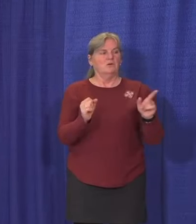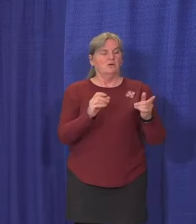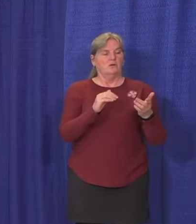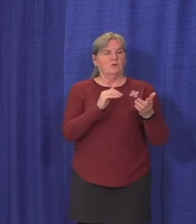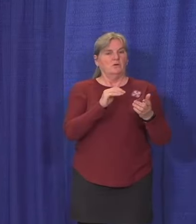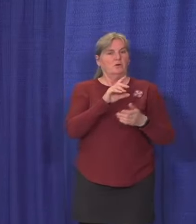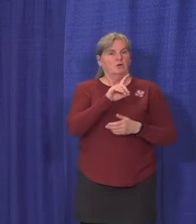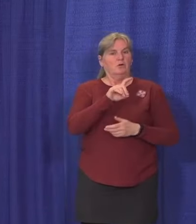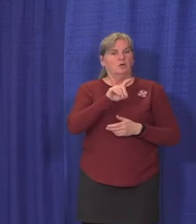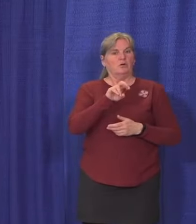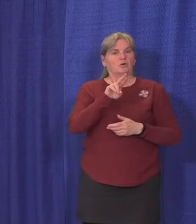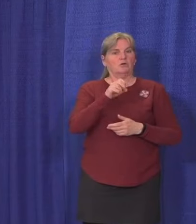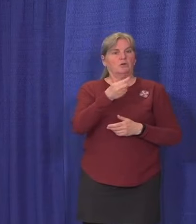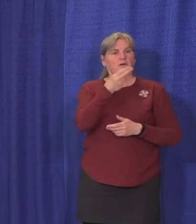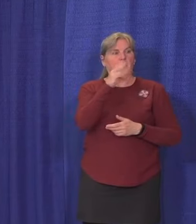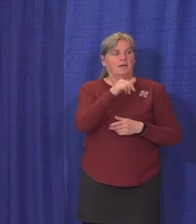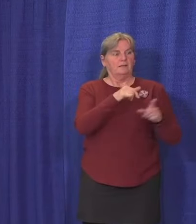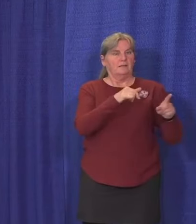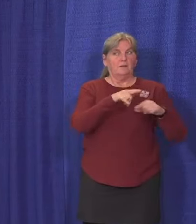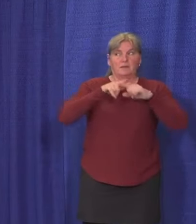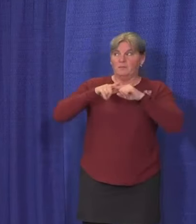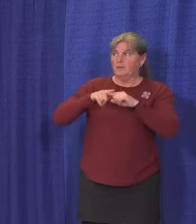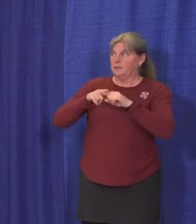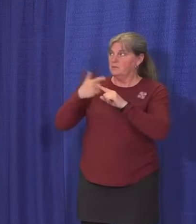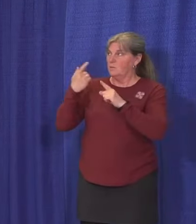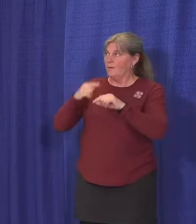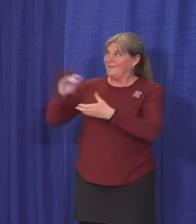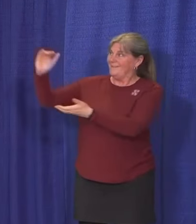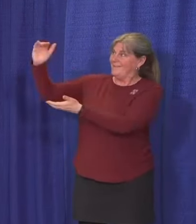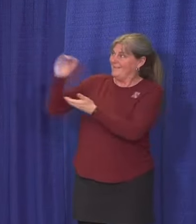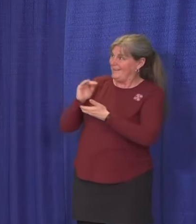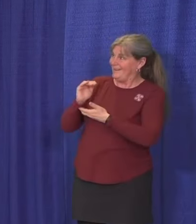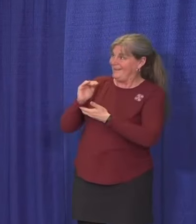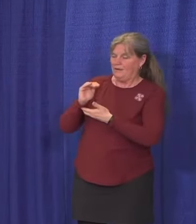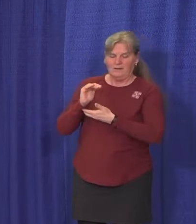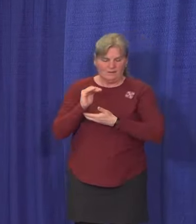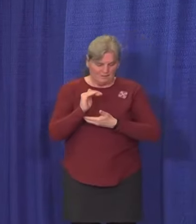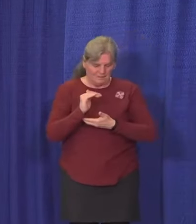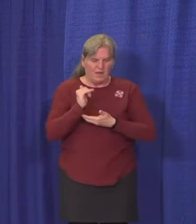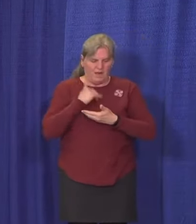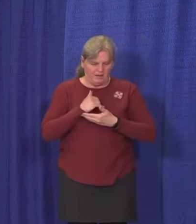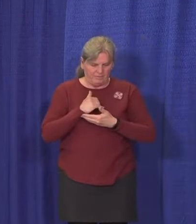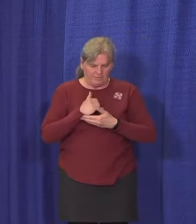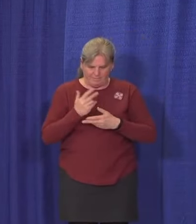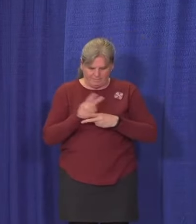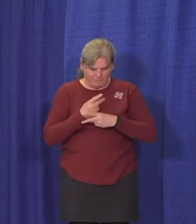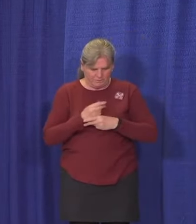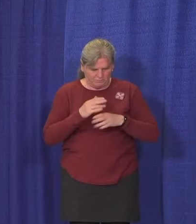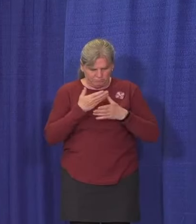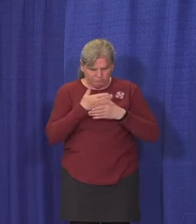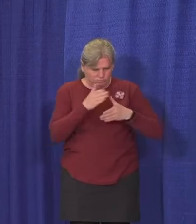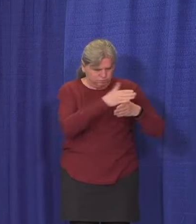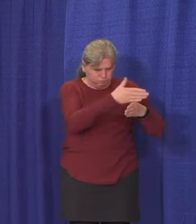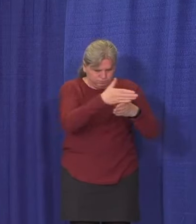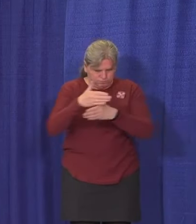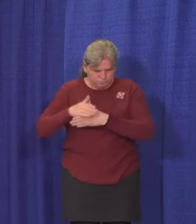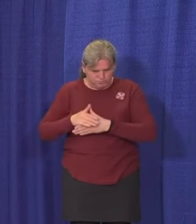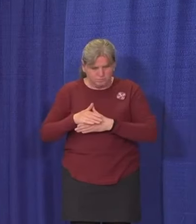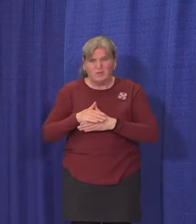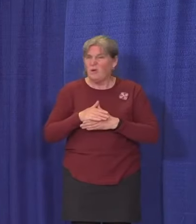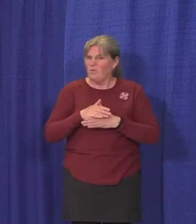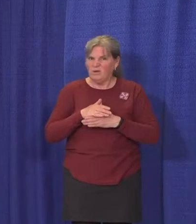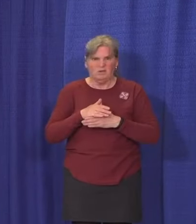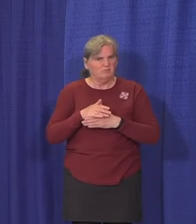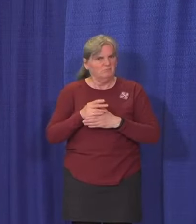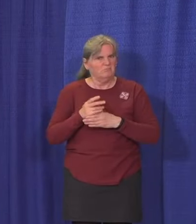be based on when the shipment arrives and how tight those timelines can be. They will be very strict and tight because on